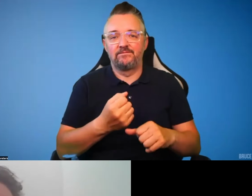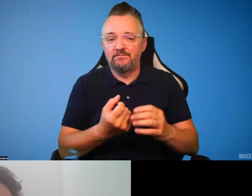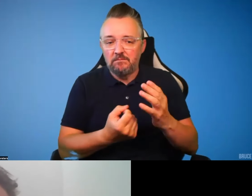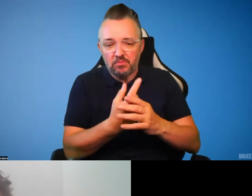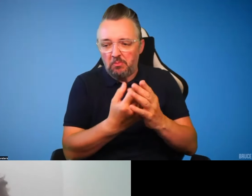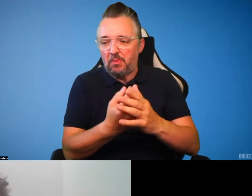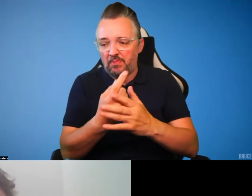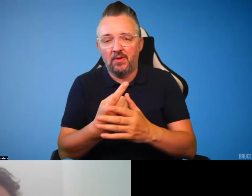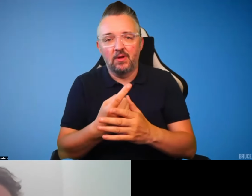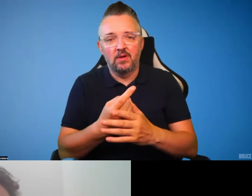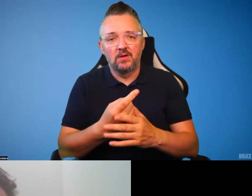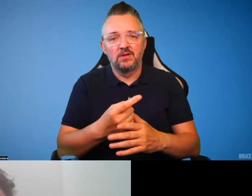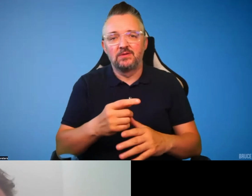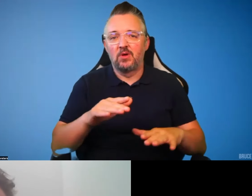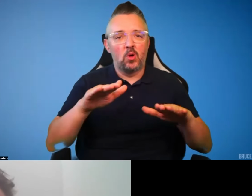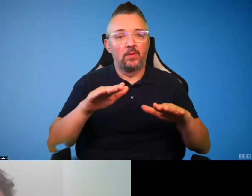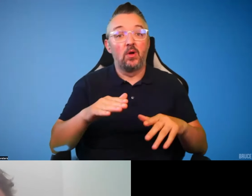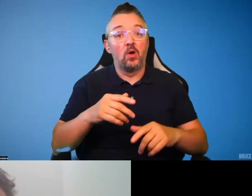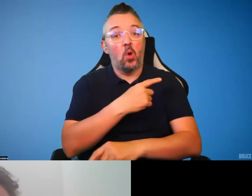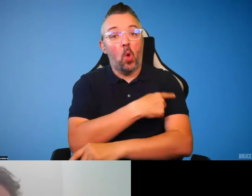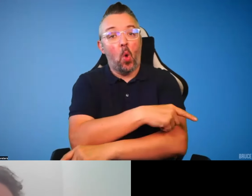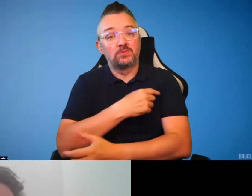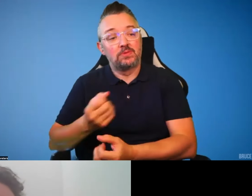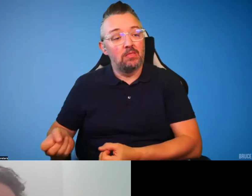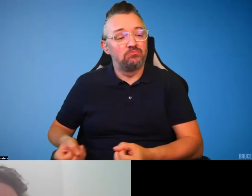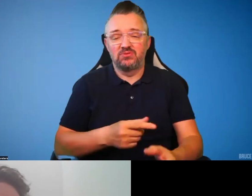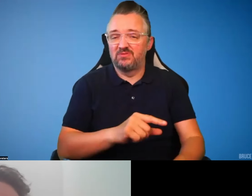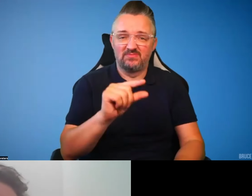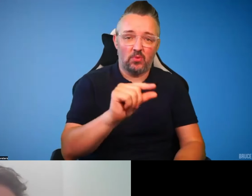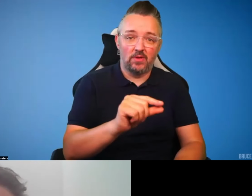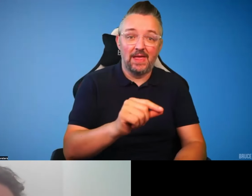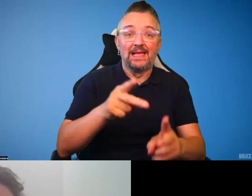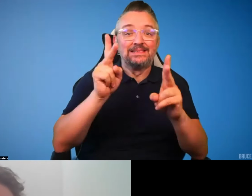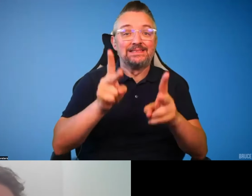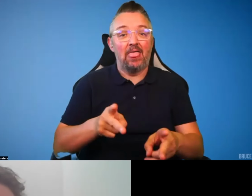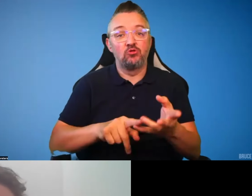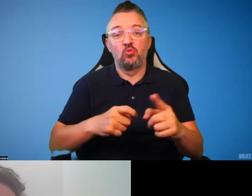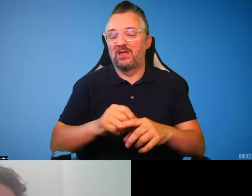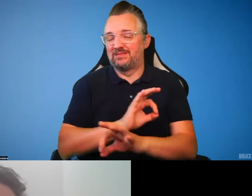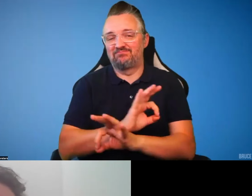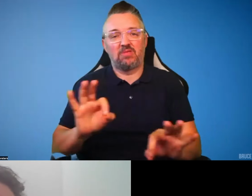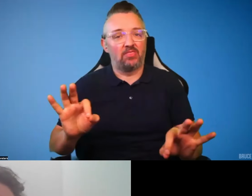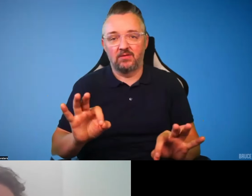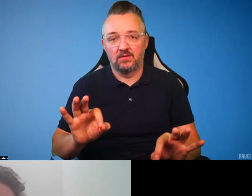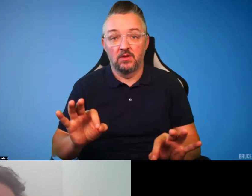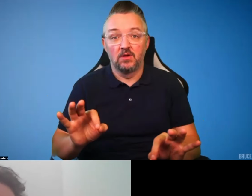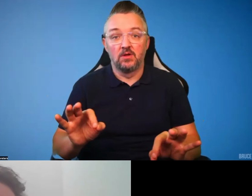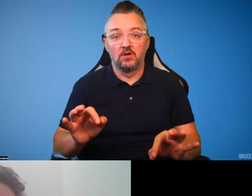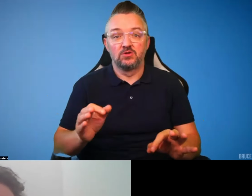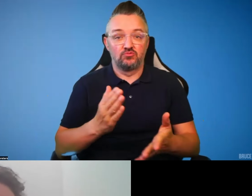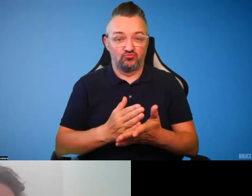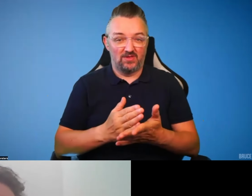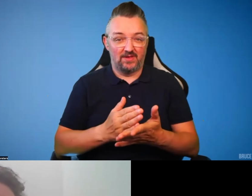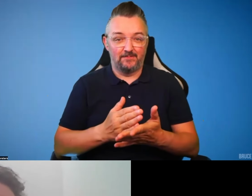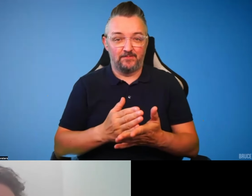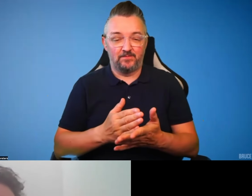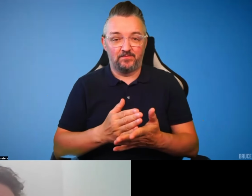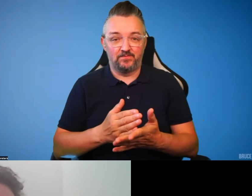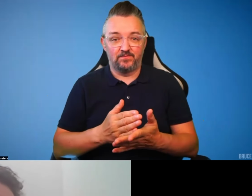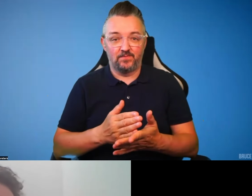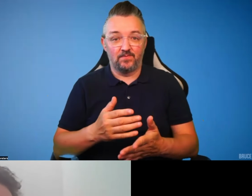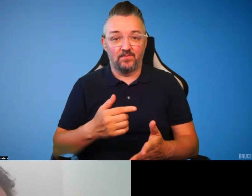seeing, very low hospitalisation, and no deaths in the UK. So just to say that it's not something that I